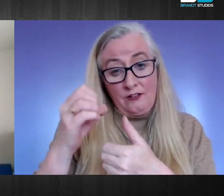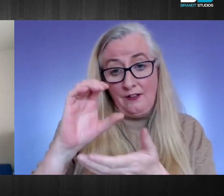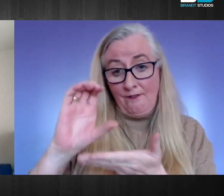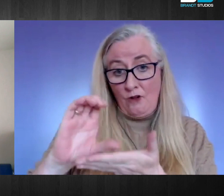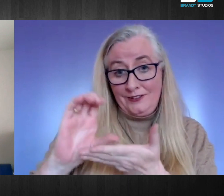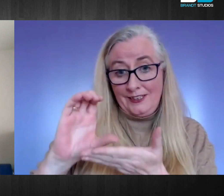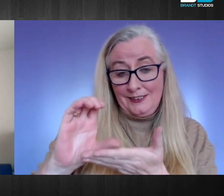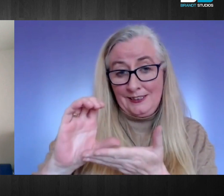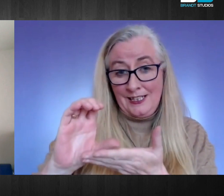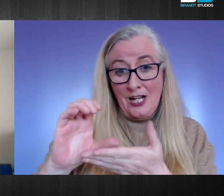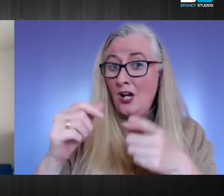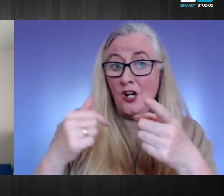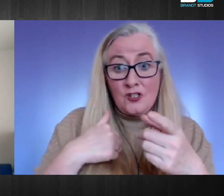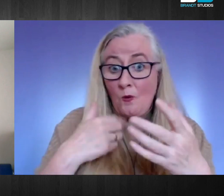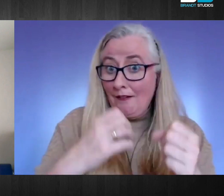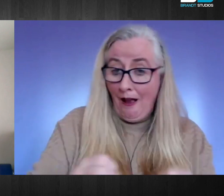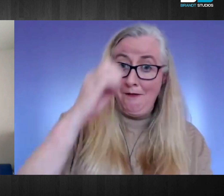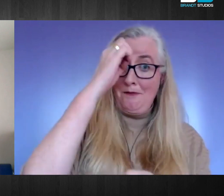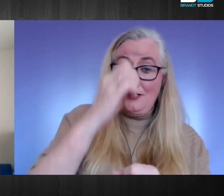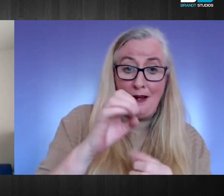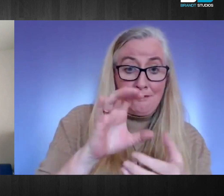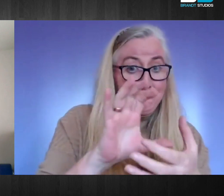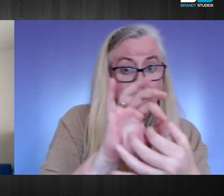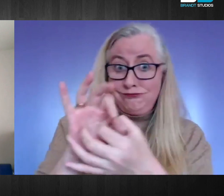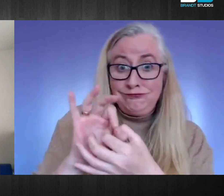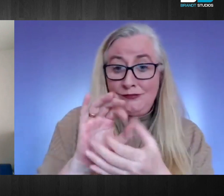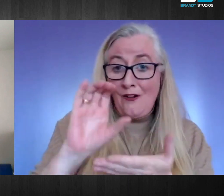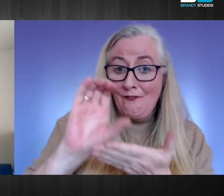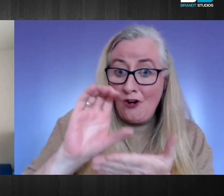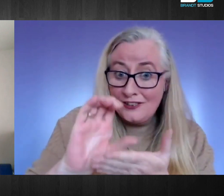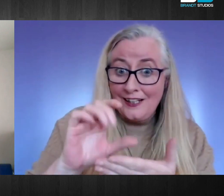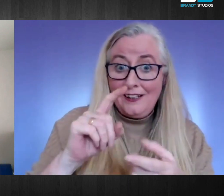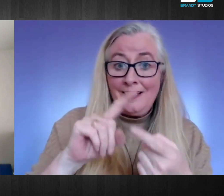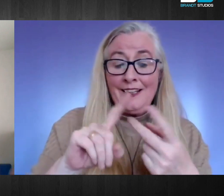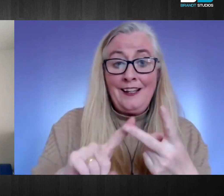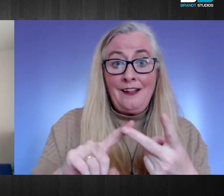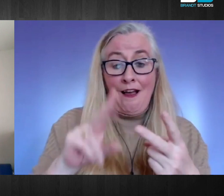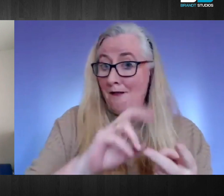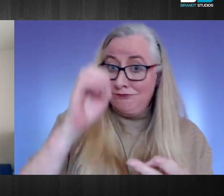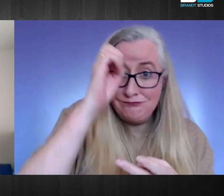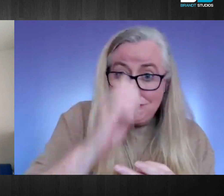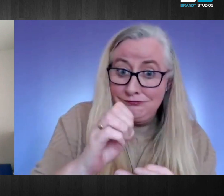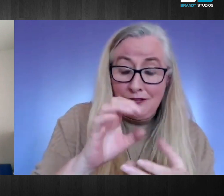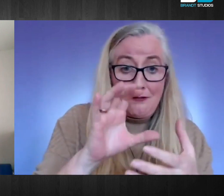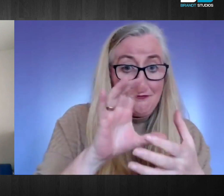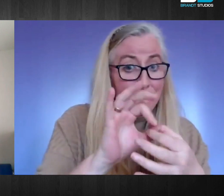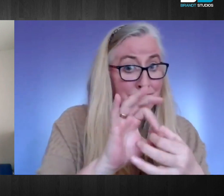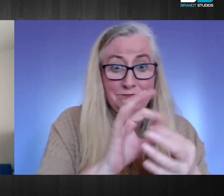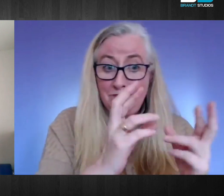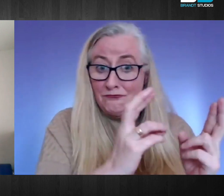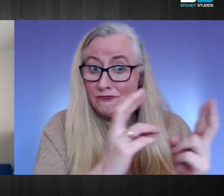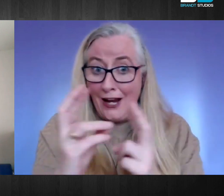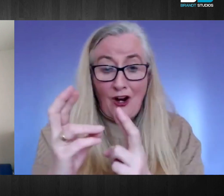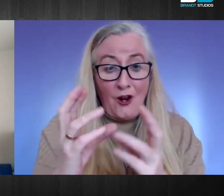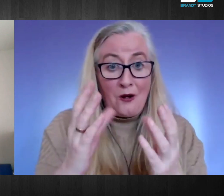unprecedented collaboration between funders, and we also have unprecedented regular contact now between all the